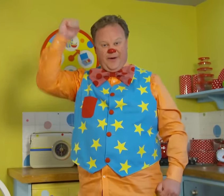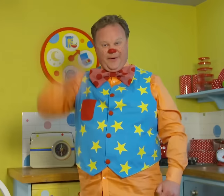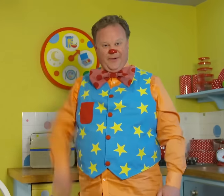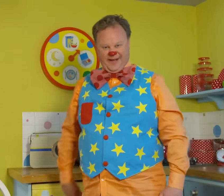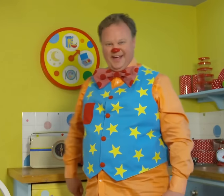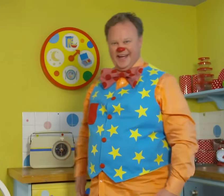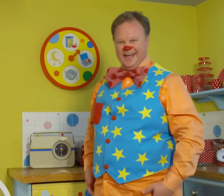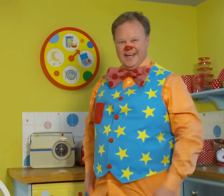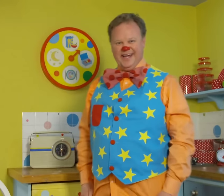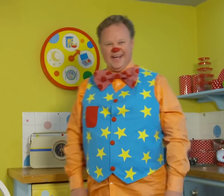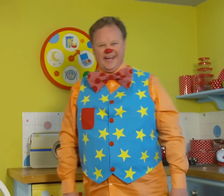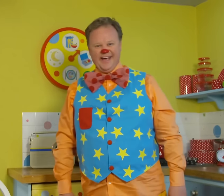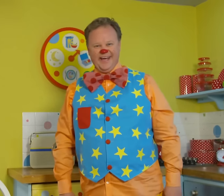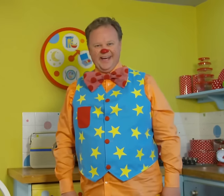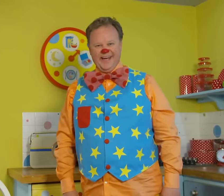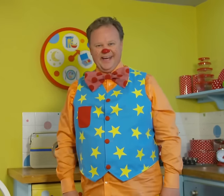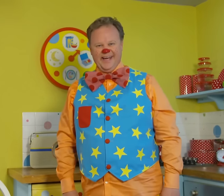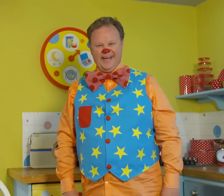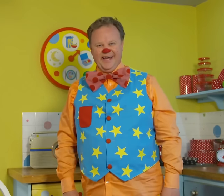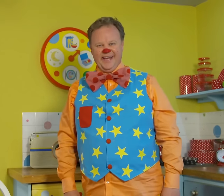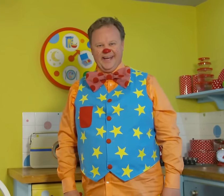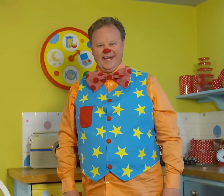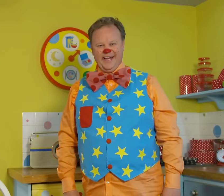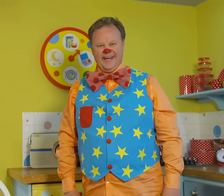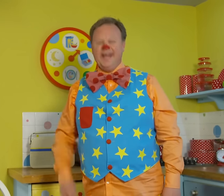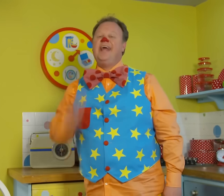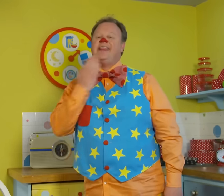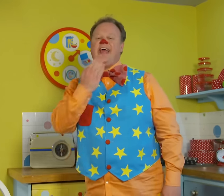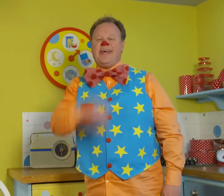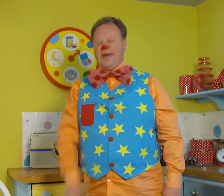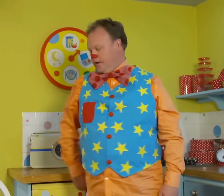Woohoo! That's a good idea, Mr. Tumble. Thank you.